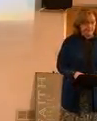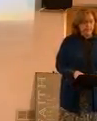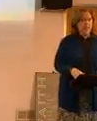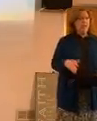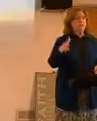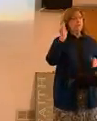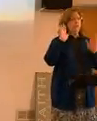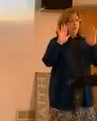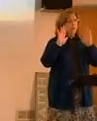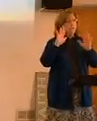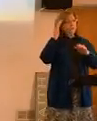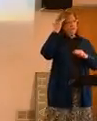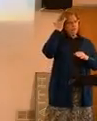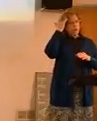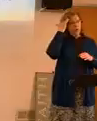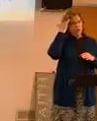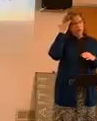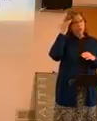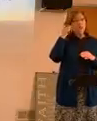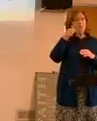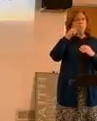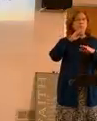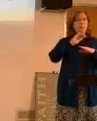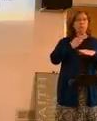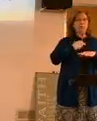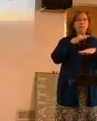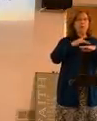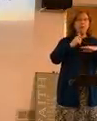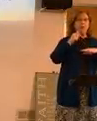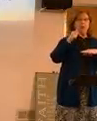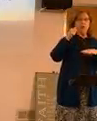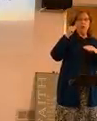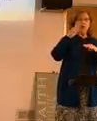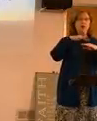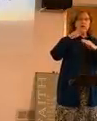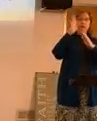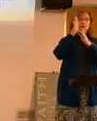really difficult that we can call God our friend? He's with us.